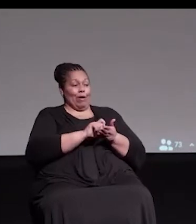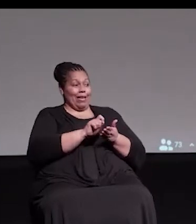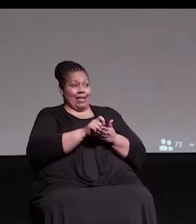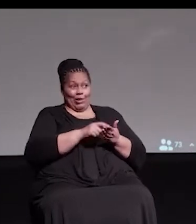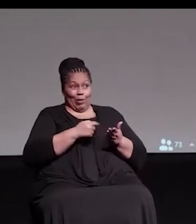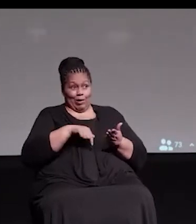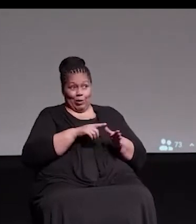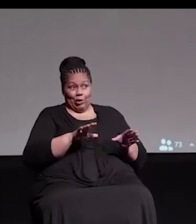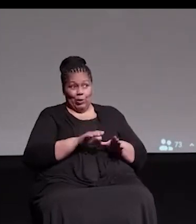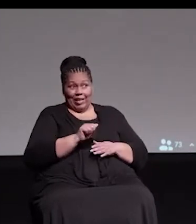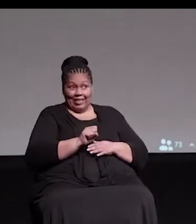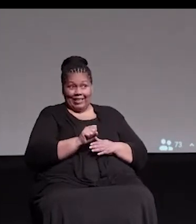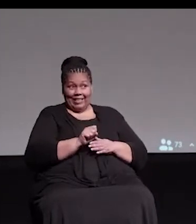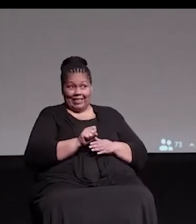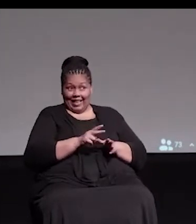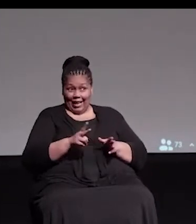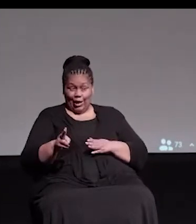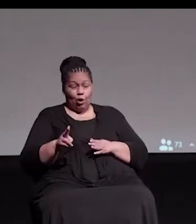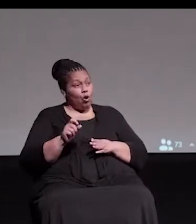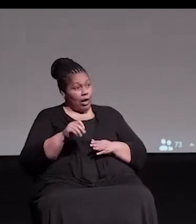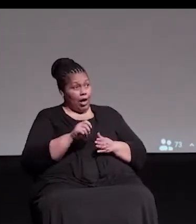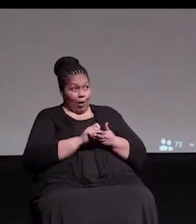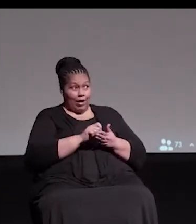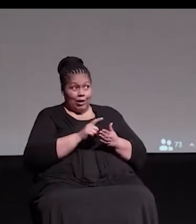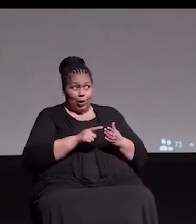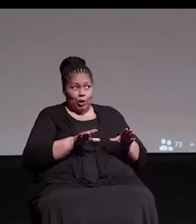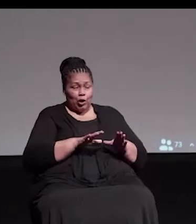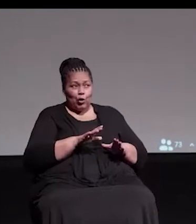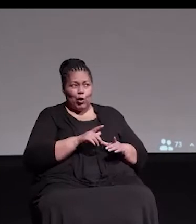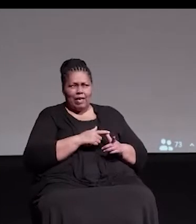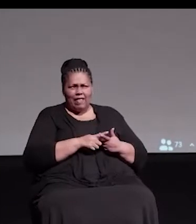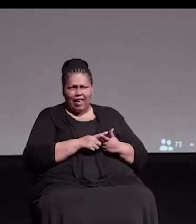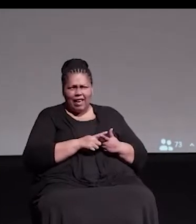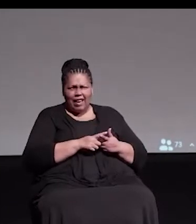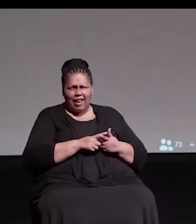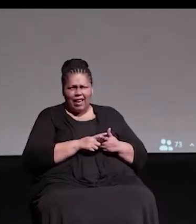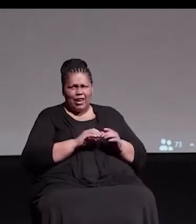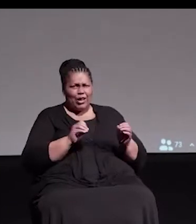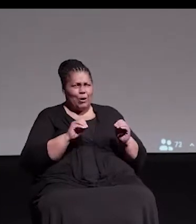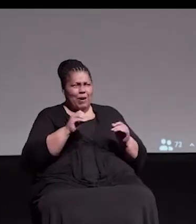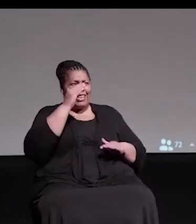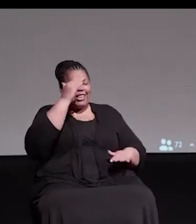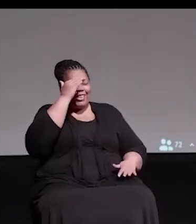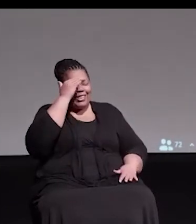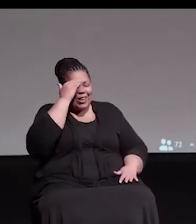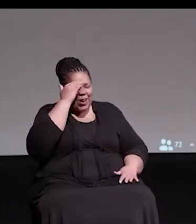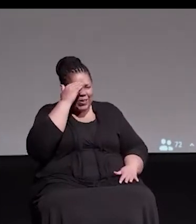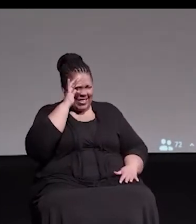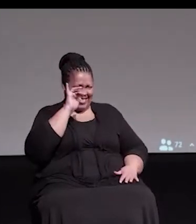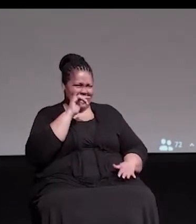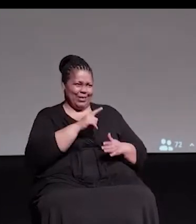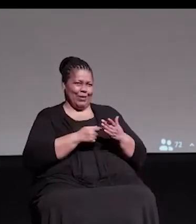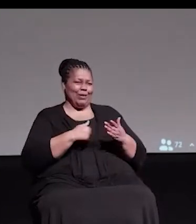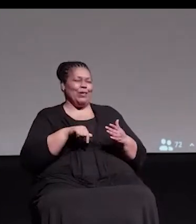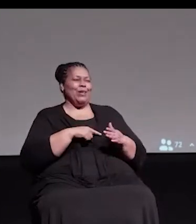do as an editor. Okay, so if you're saying writing is what we do as an editor, but nobody knows that that's what we're doing, some of it is